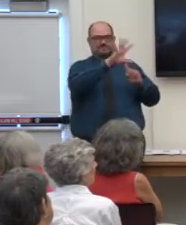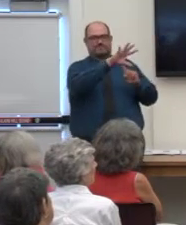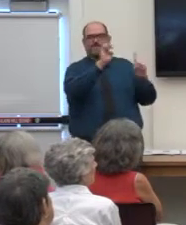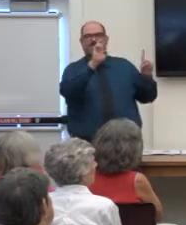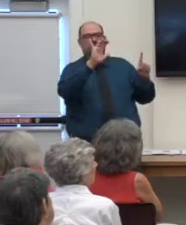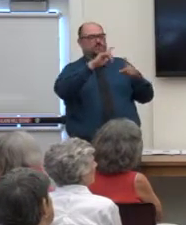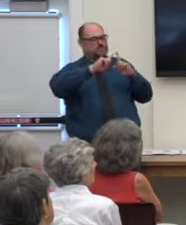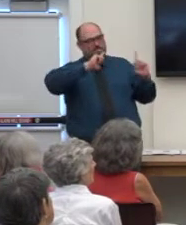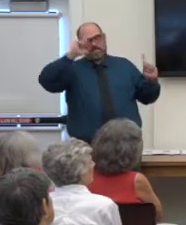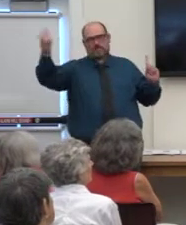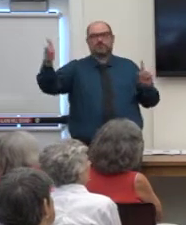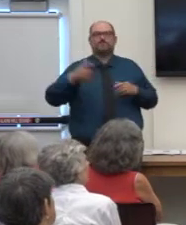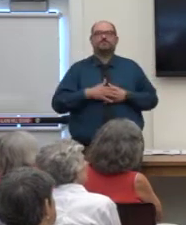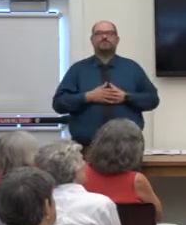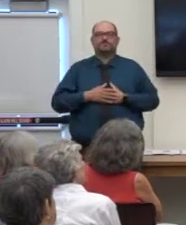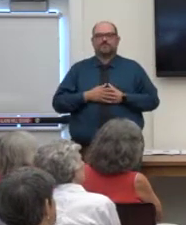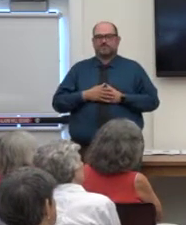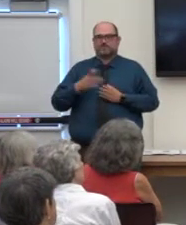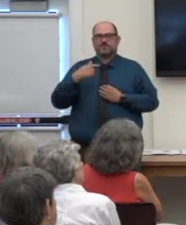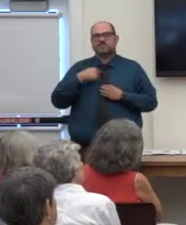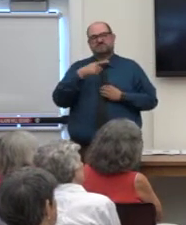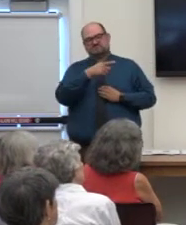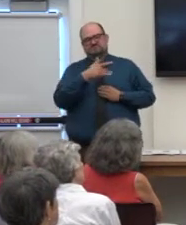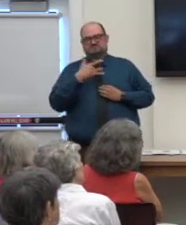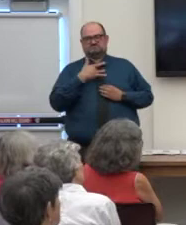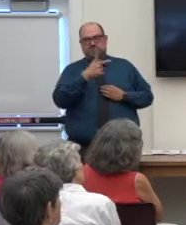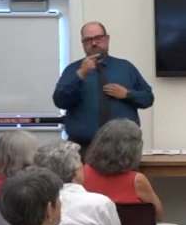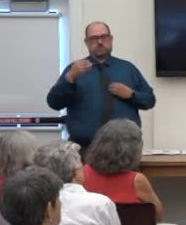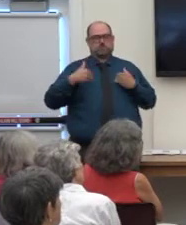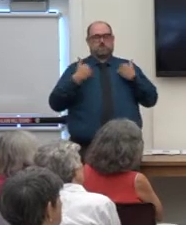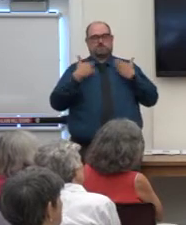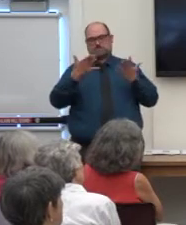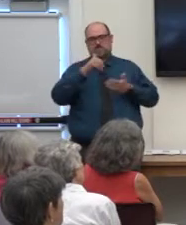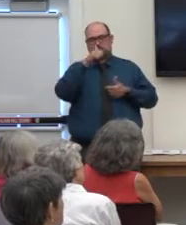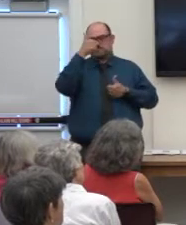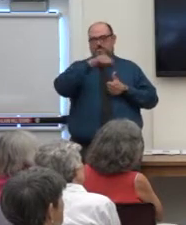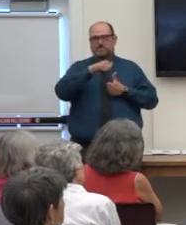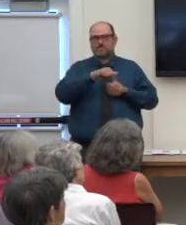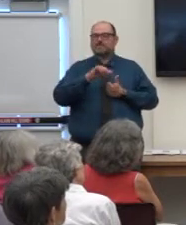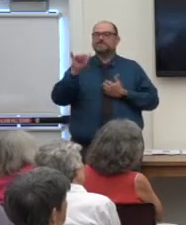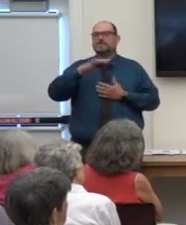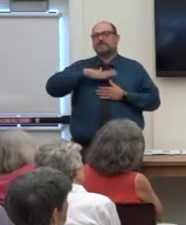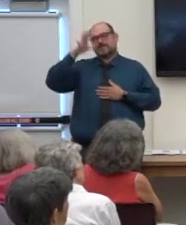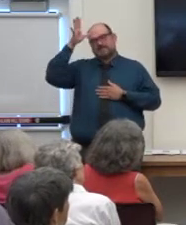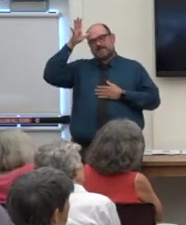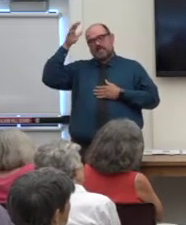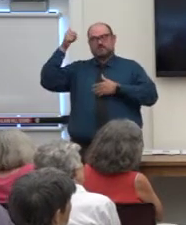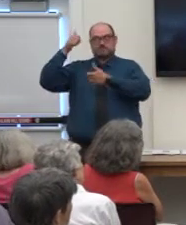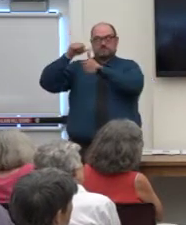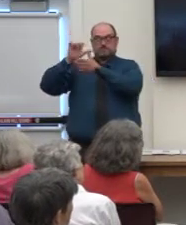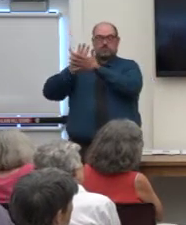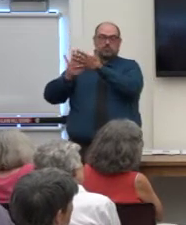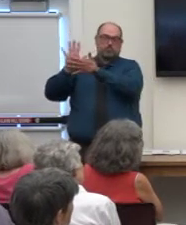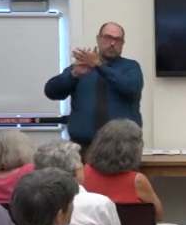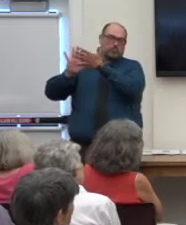too young and wouldn't have remembered anything useful, like my father didn't really remember anything useful.